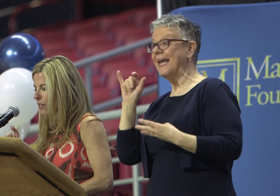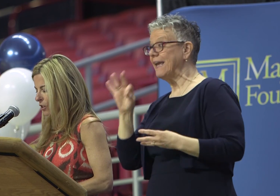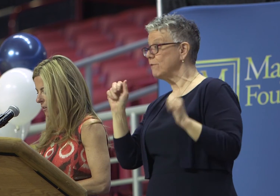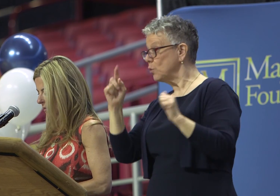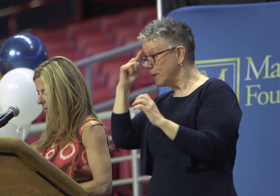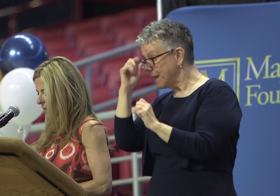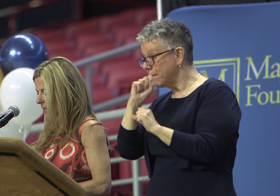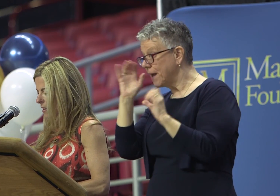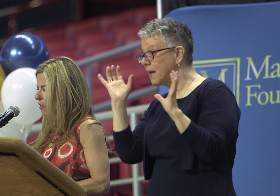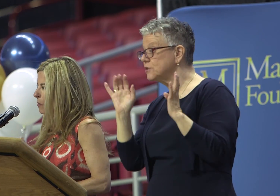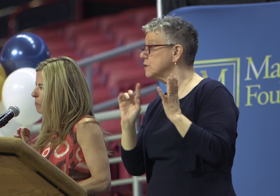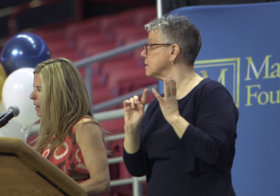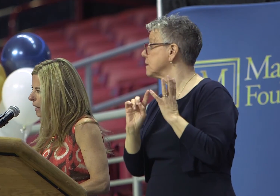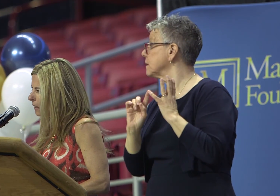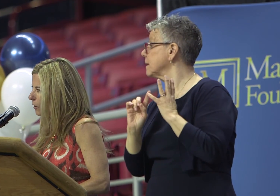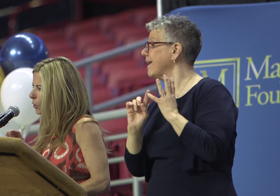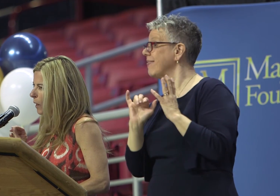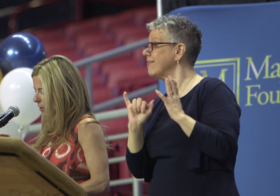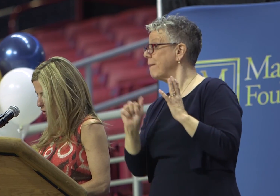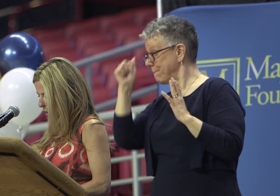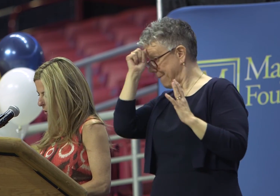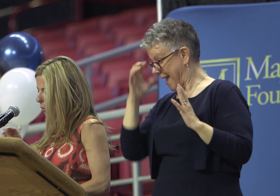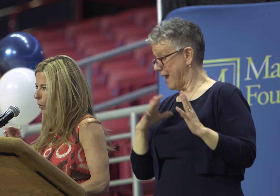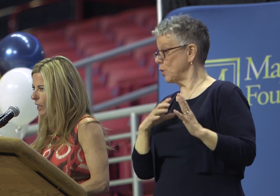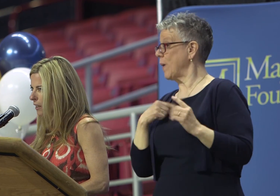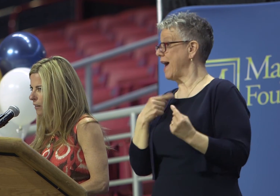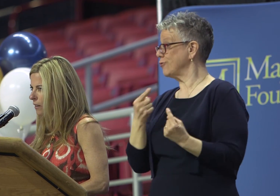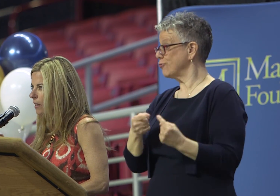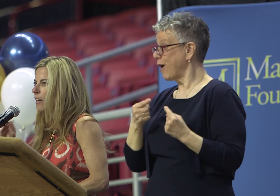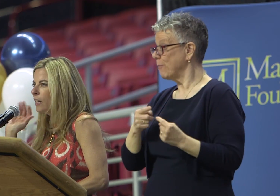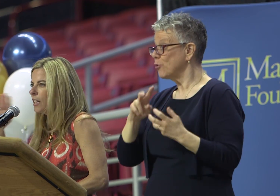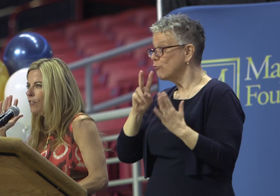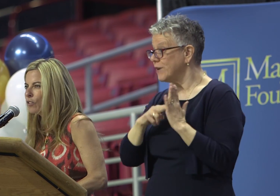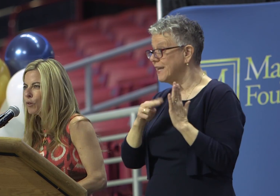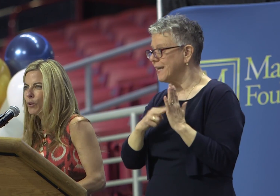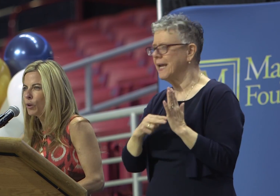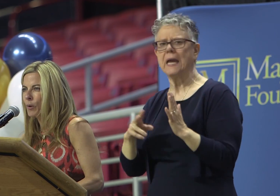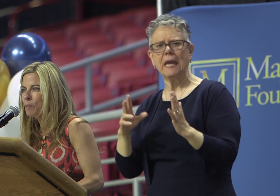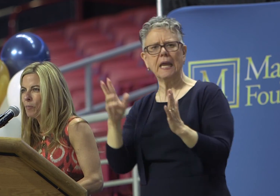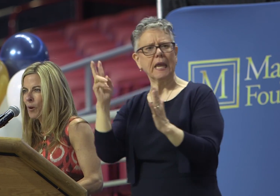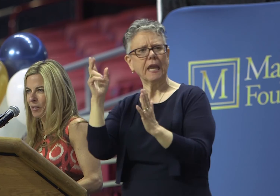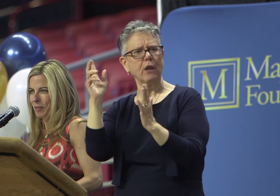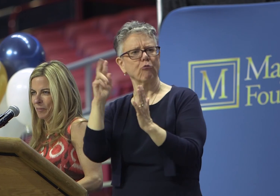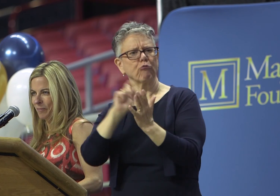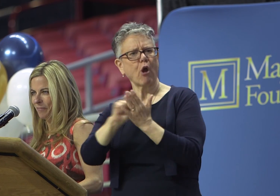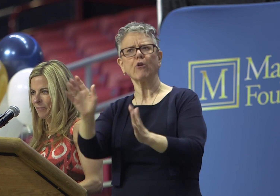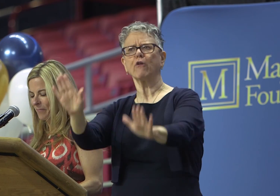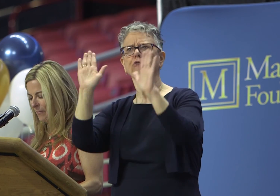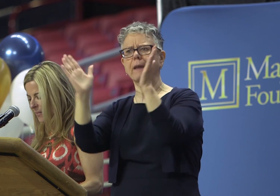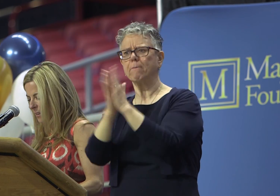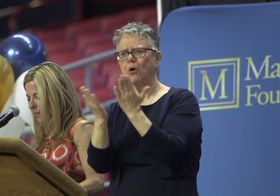can imagine, the man who had trouble reading even wrote a great book.